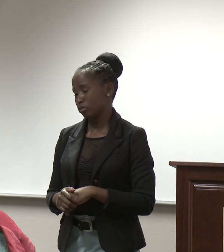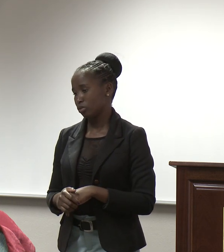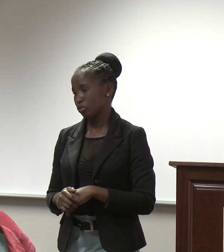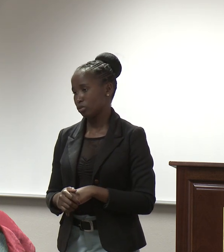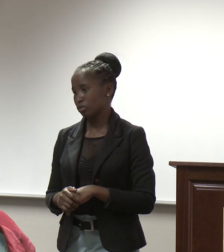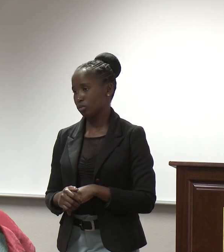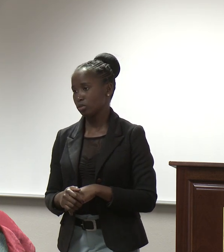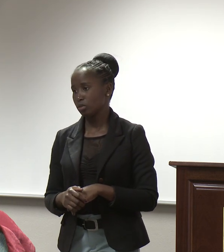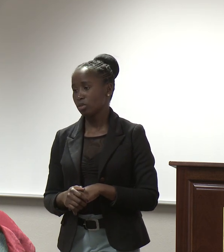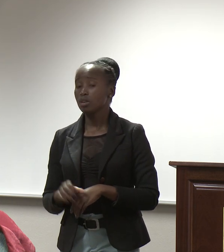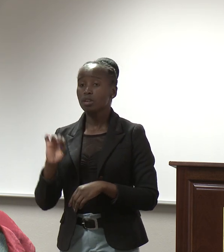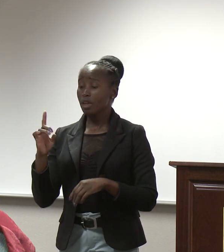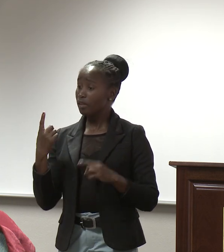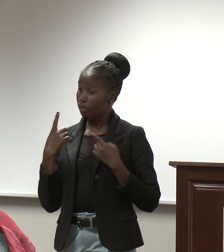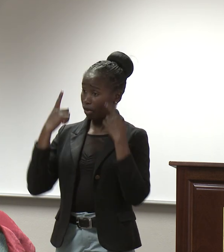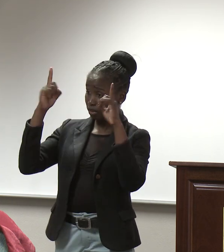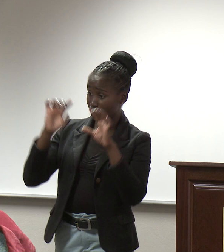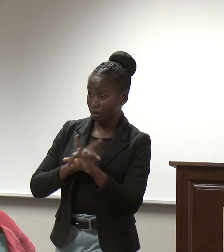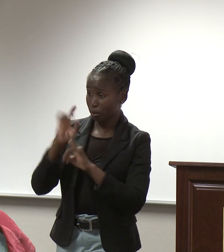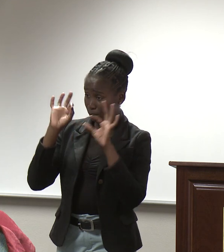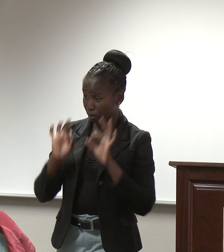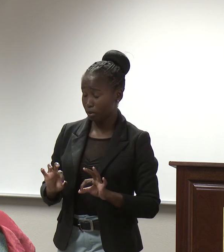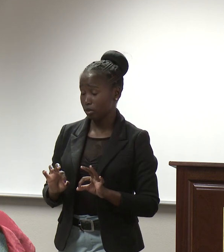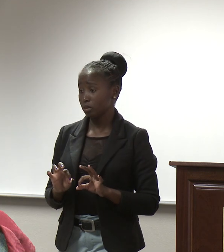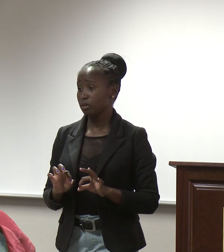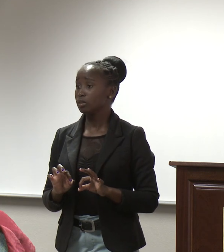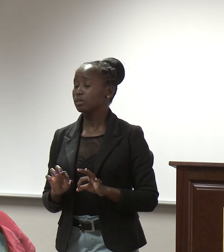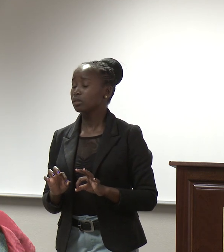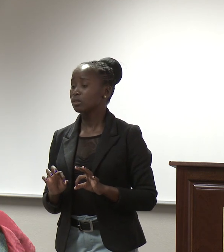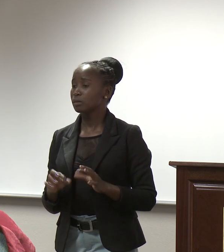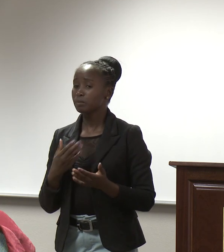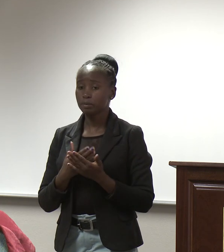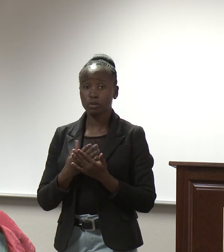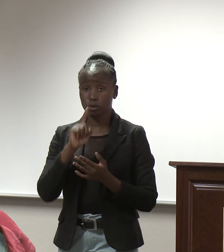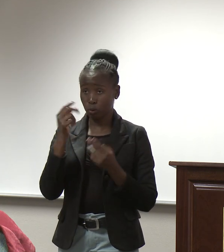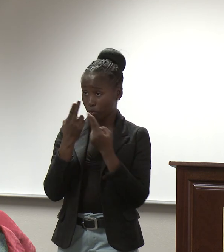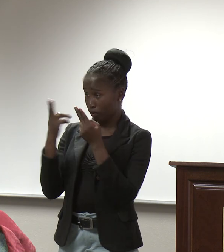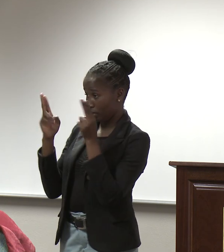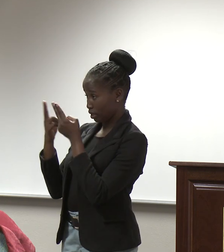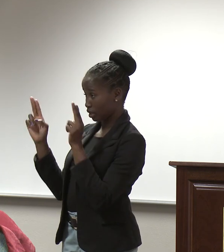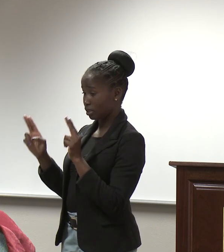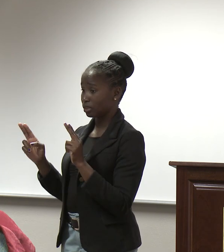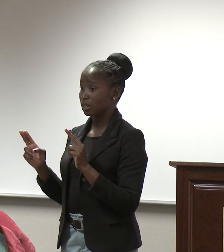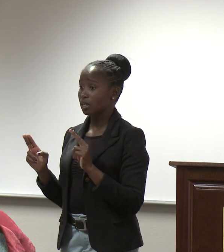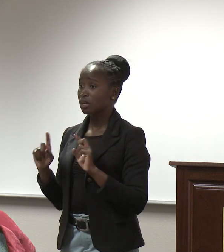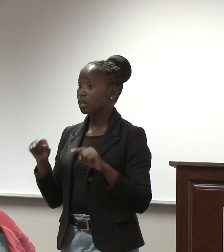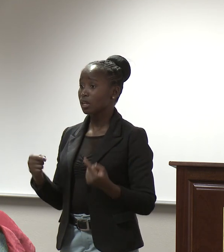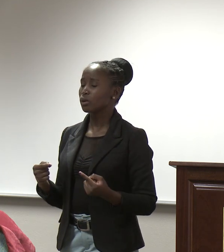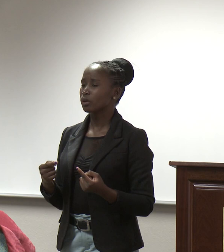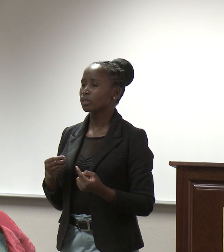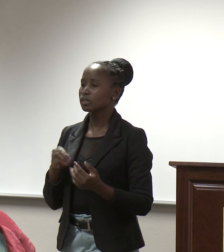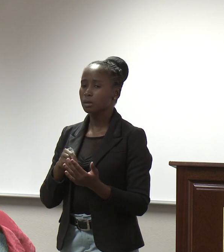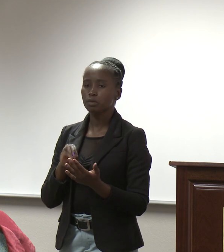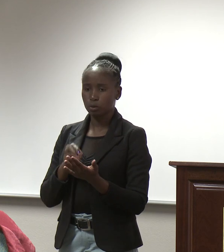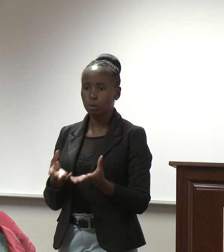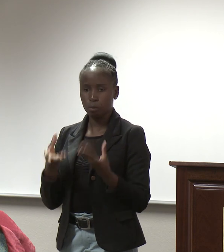the access is democratized, paradoxically, the university does not become more legitimate, become